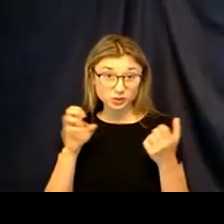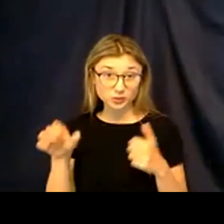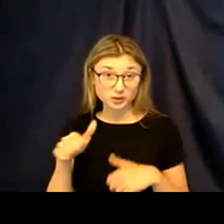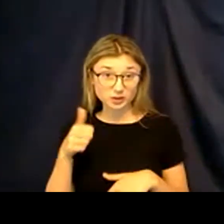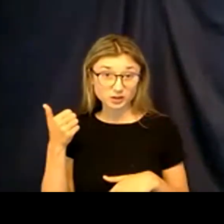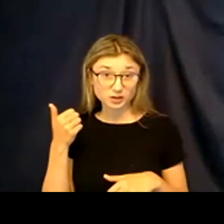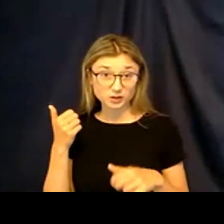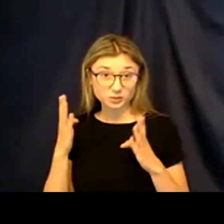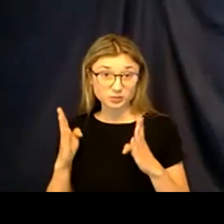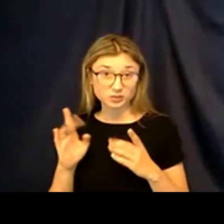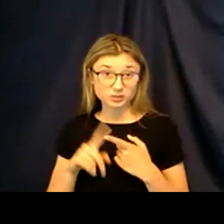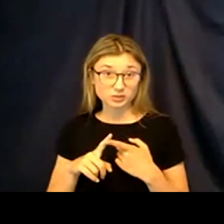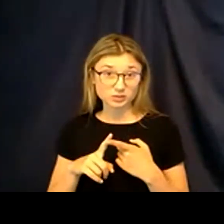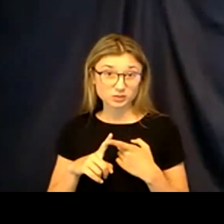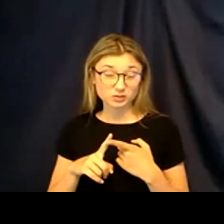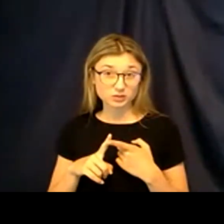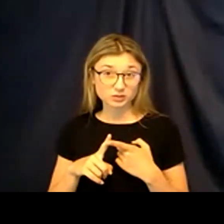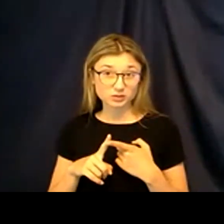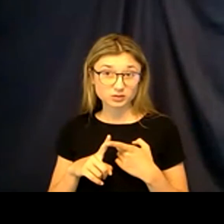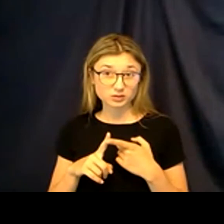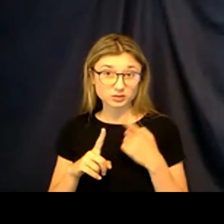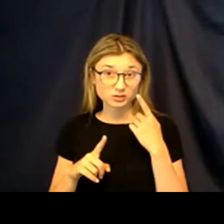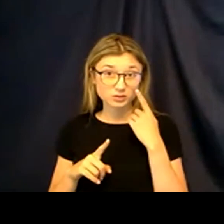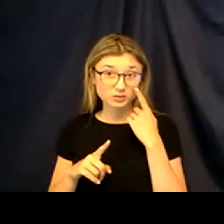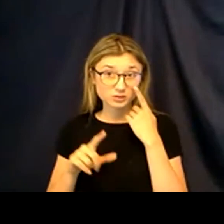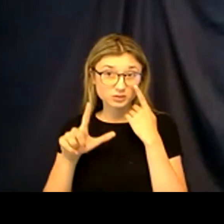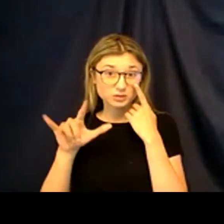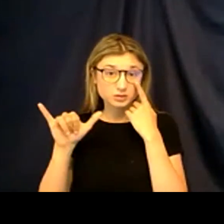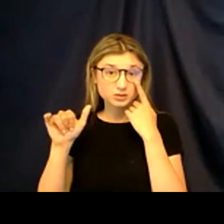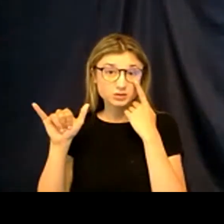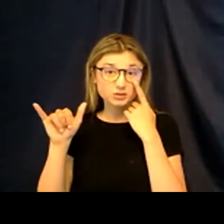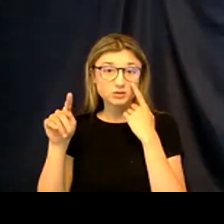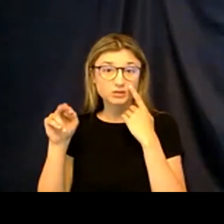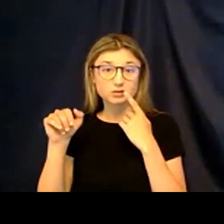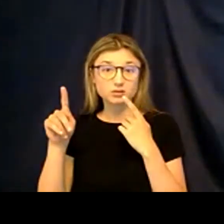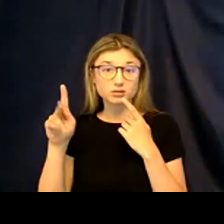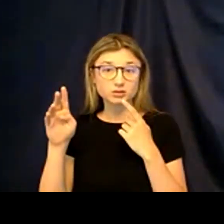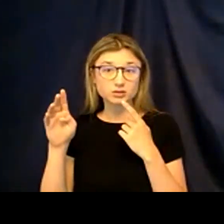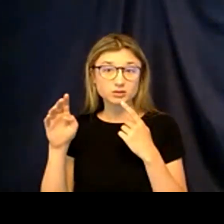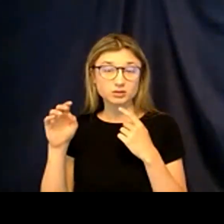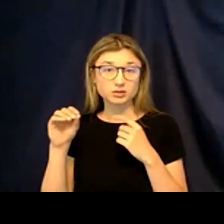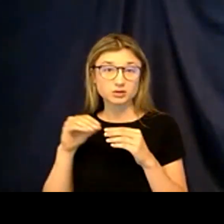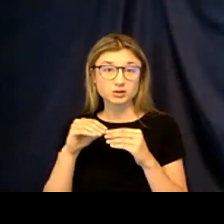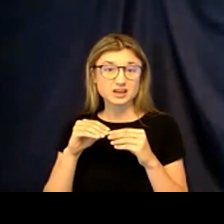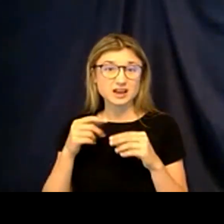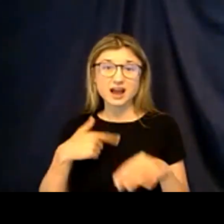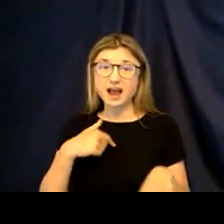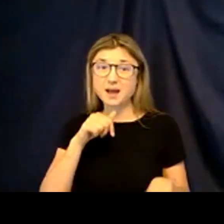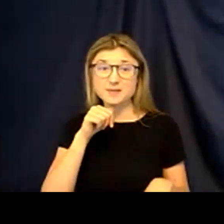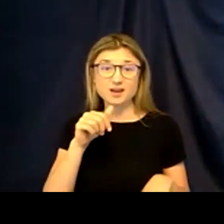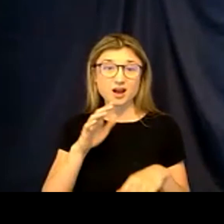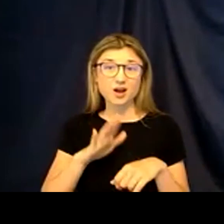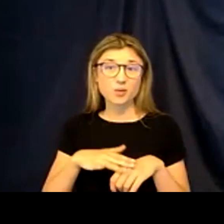You can second it, you mean? Well, they don't think you need to say the wording. Yeah, I'm not a committee member. I